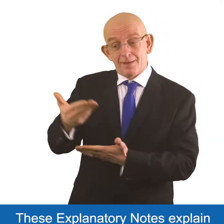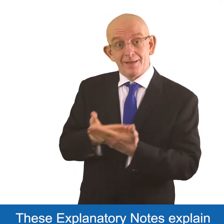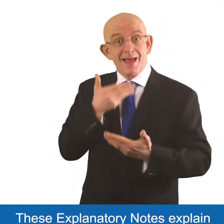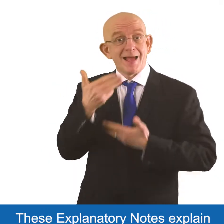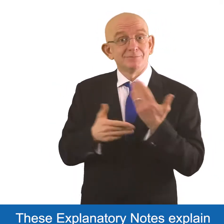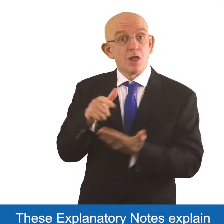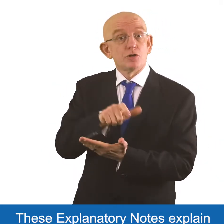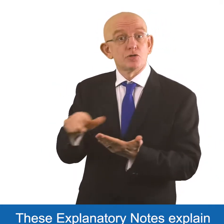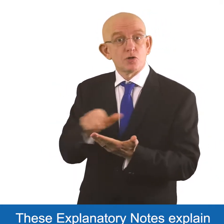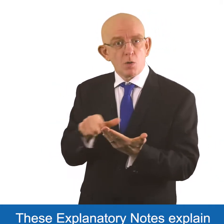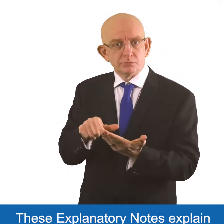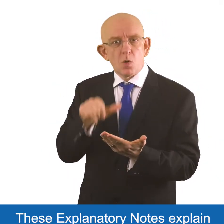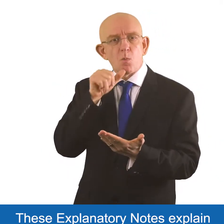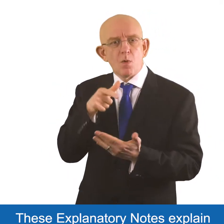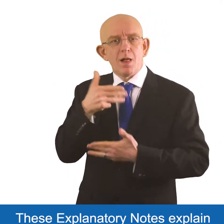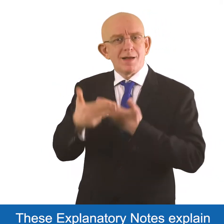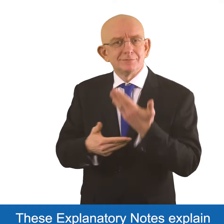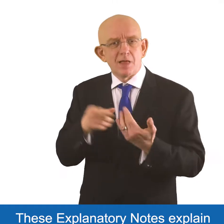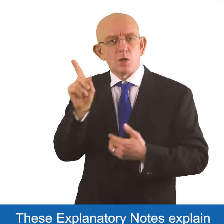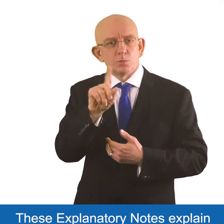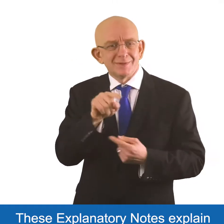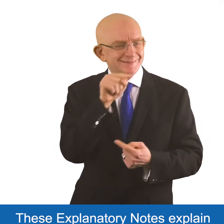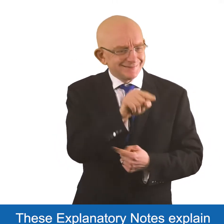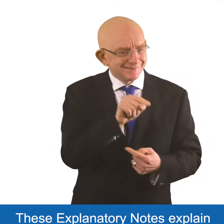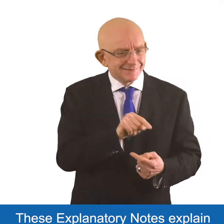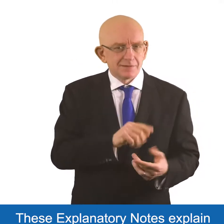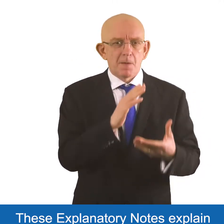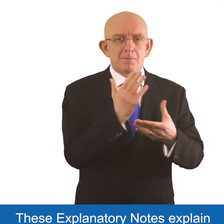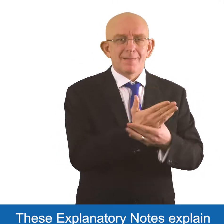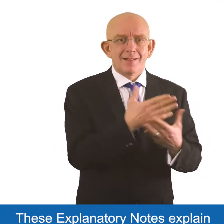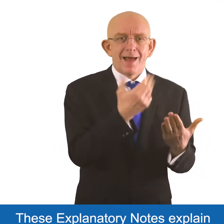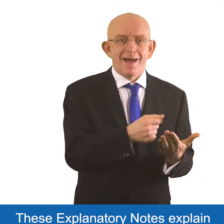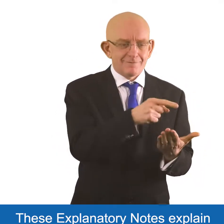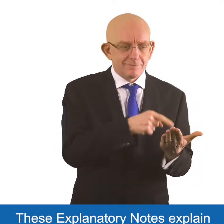These explanatory notes explain what each part of the bill will mean in practice.